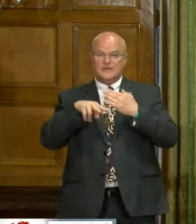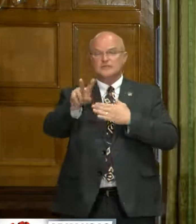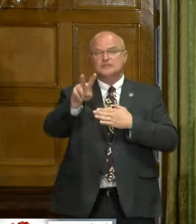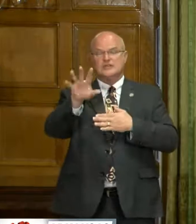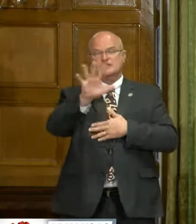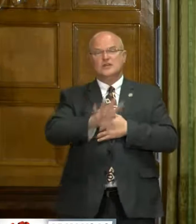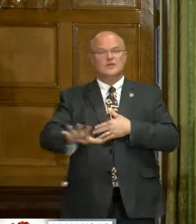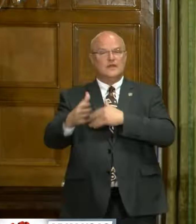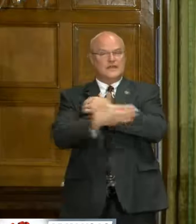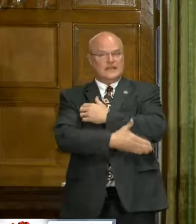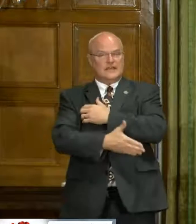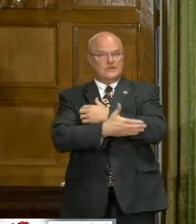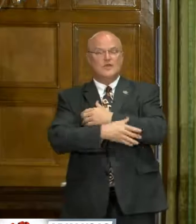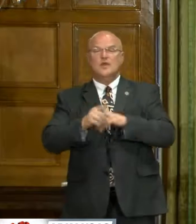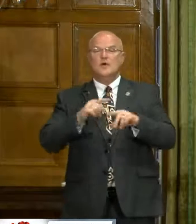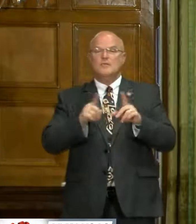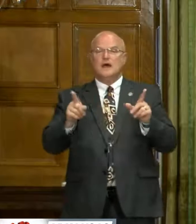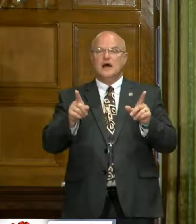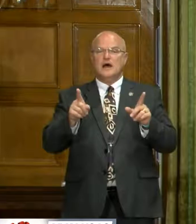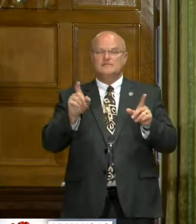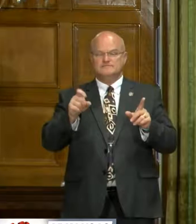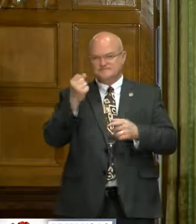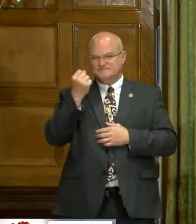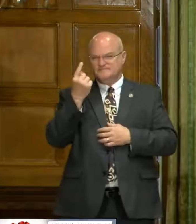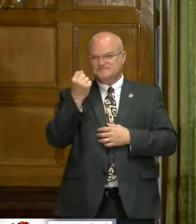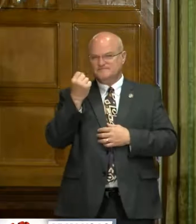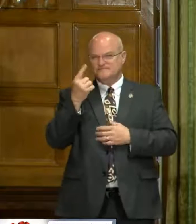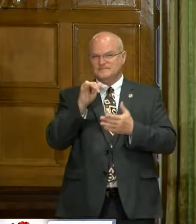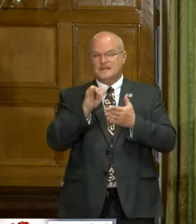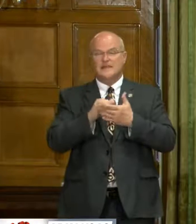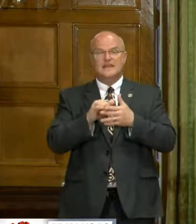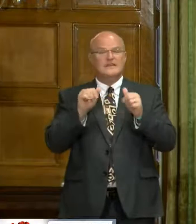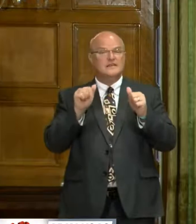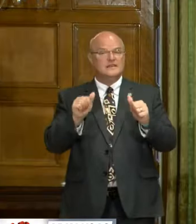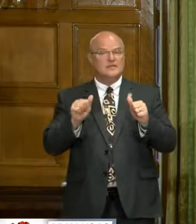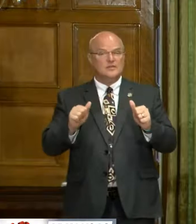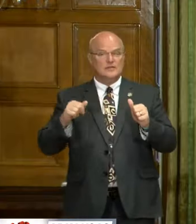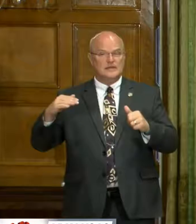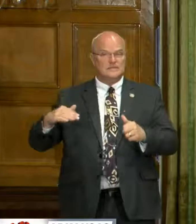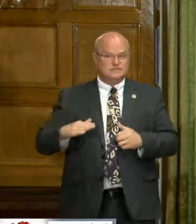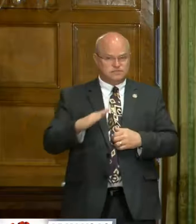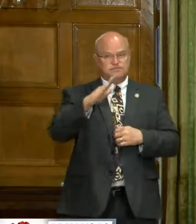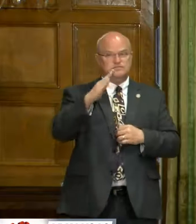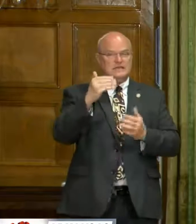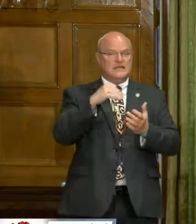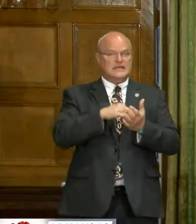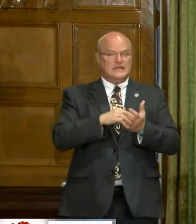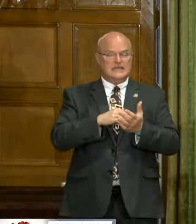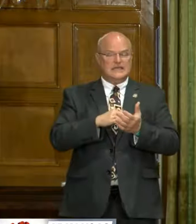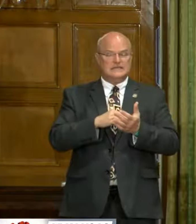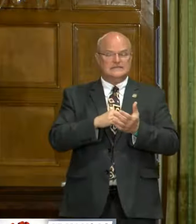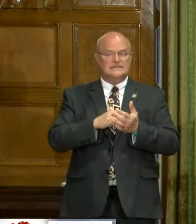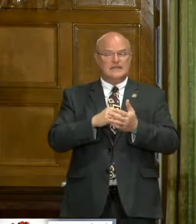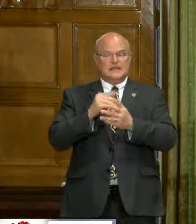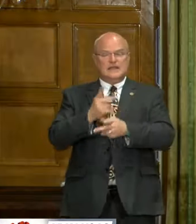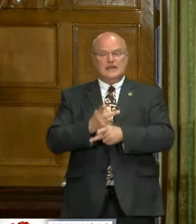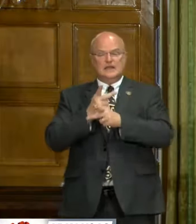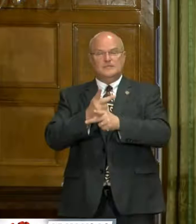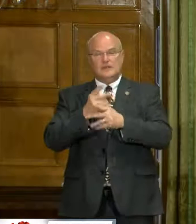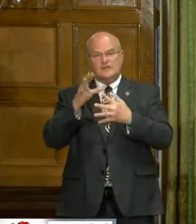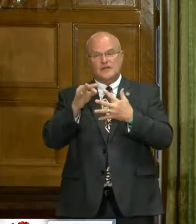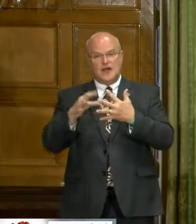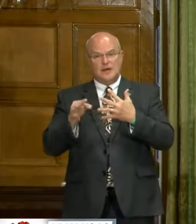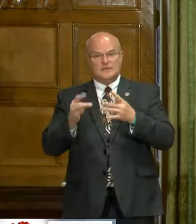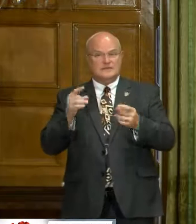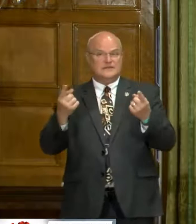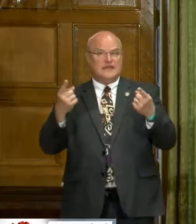projections across the country. But we have to recognize that there could be a resurgence if we're not careful, and then we have to plan for options